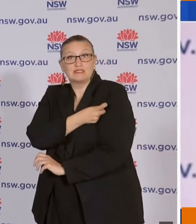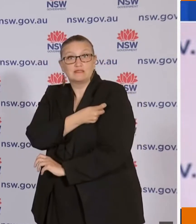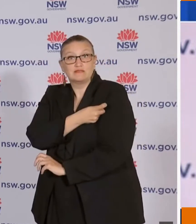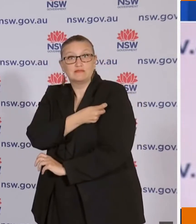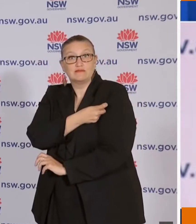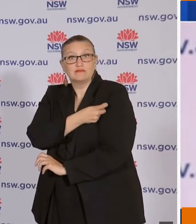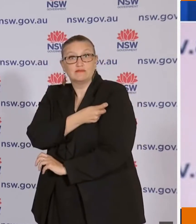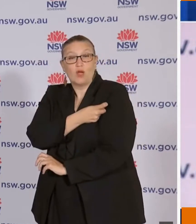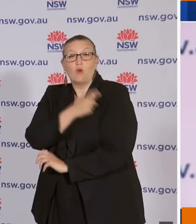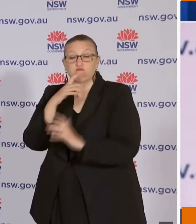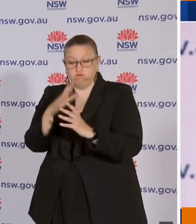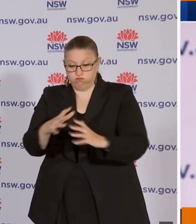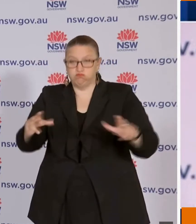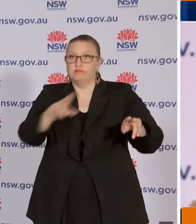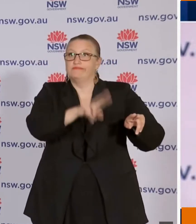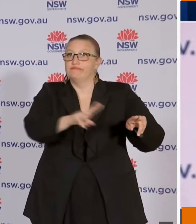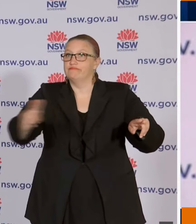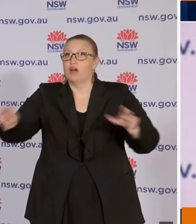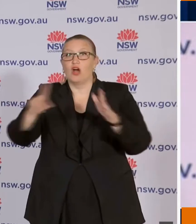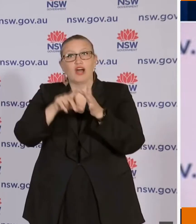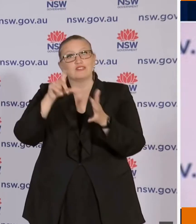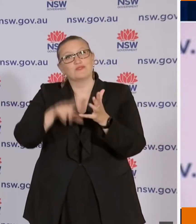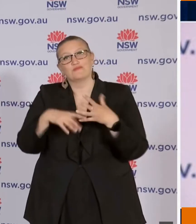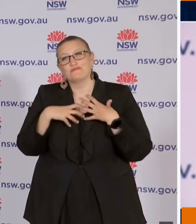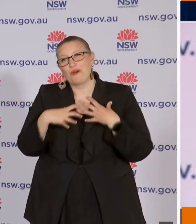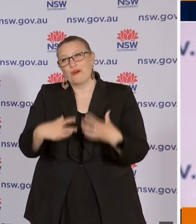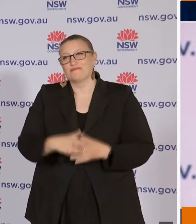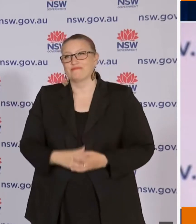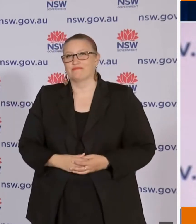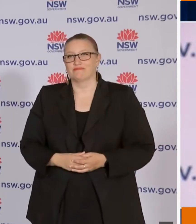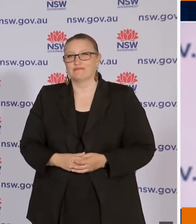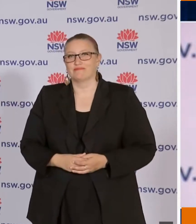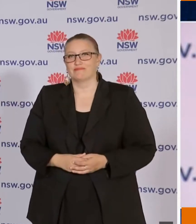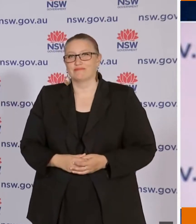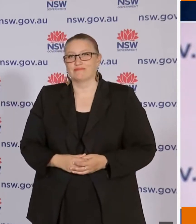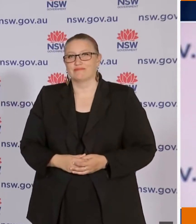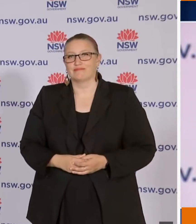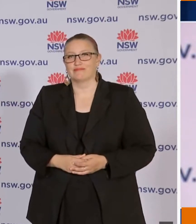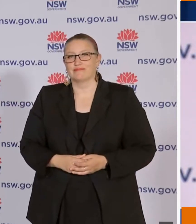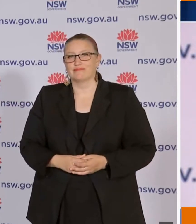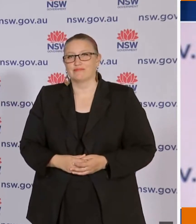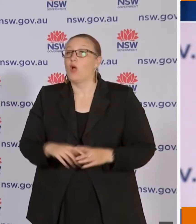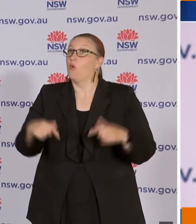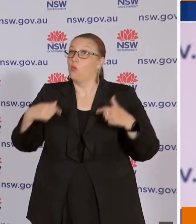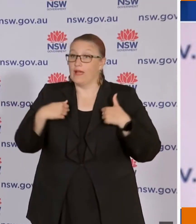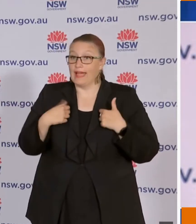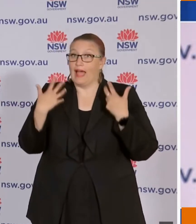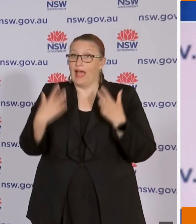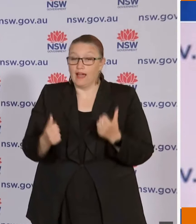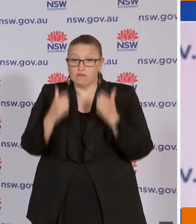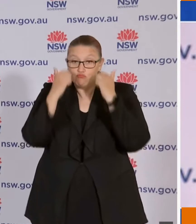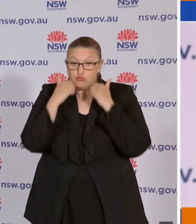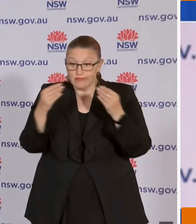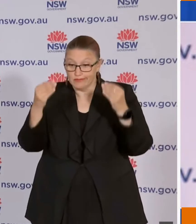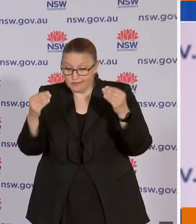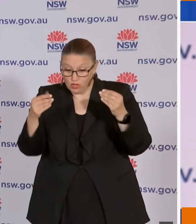declines. The rate of people in intensive care declines. If we have anything concrete, of course we'd provide that. But what the public needs to know the